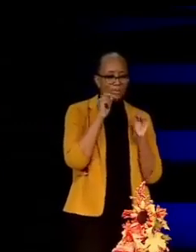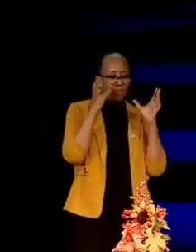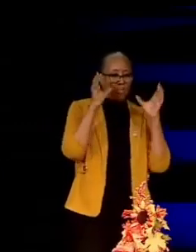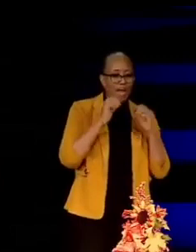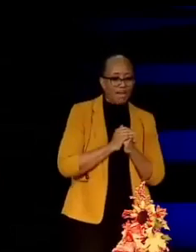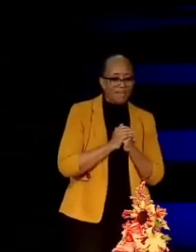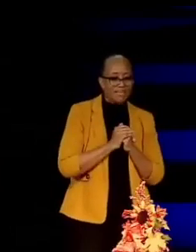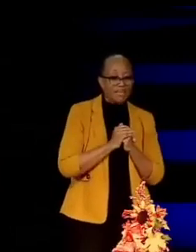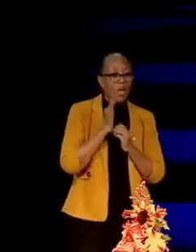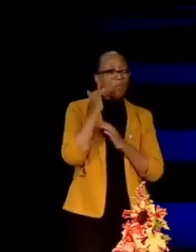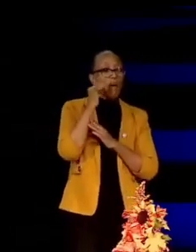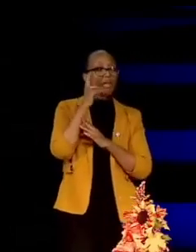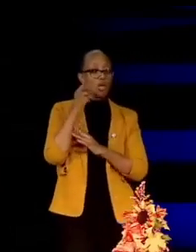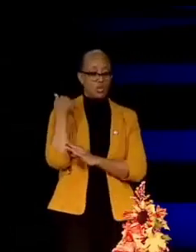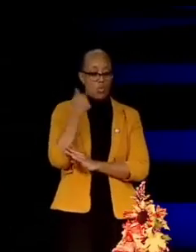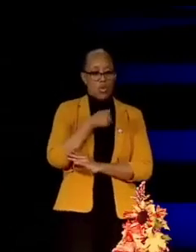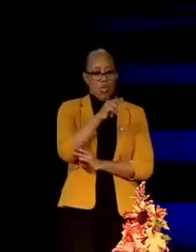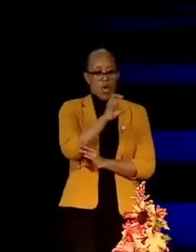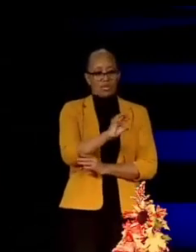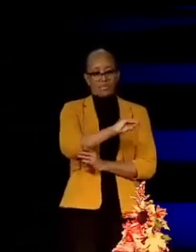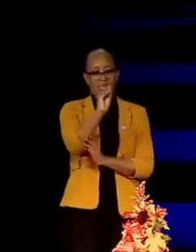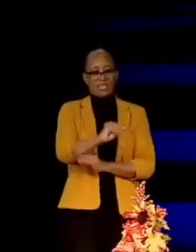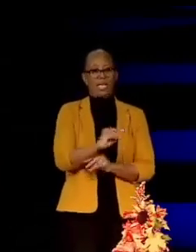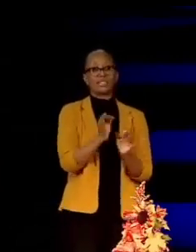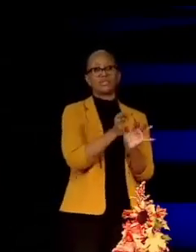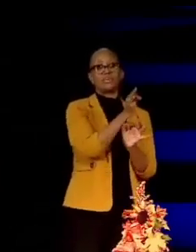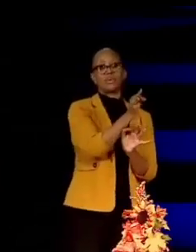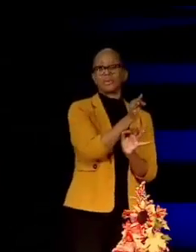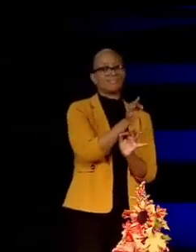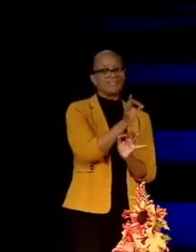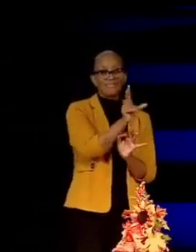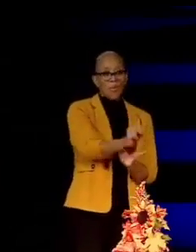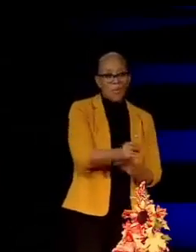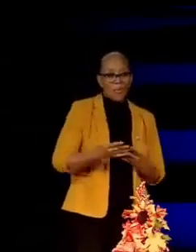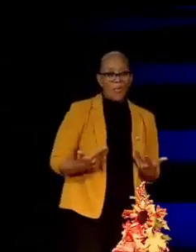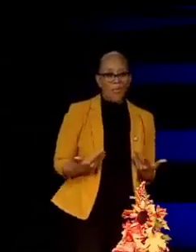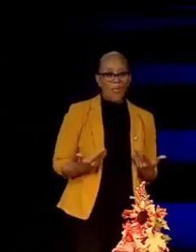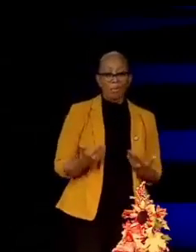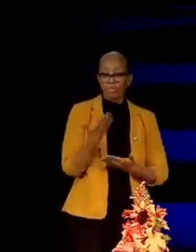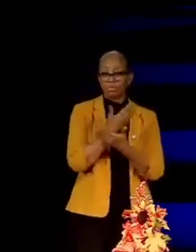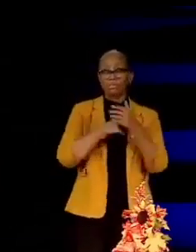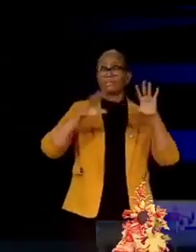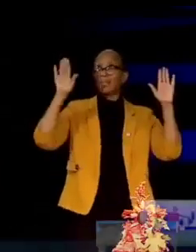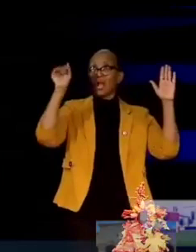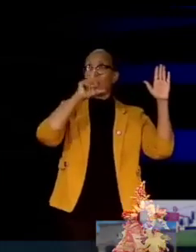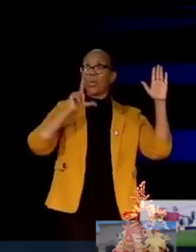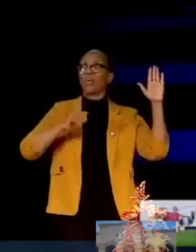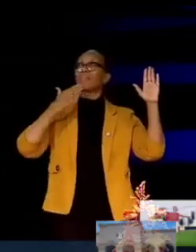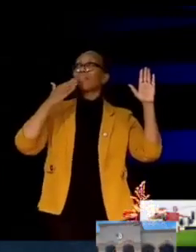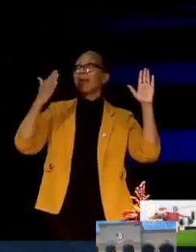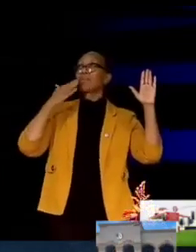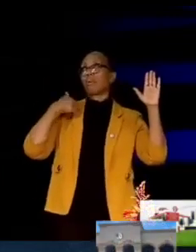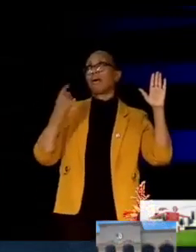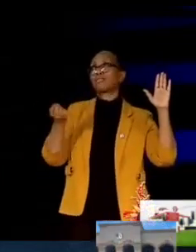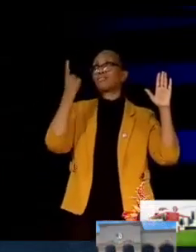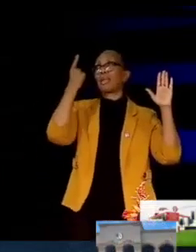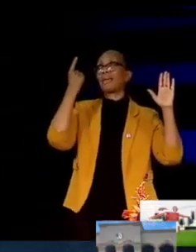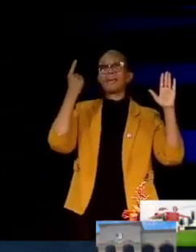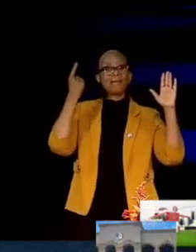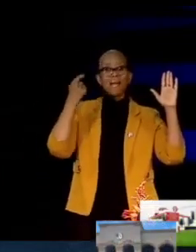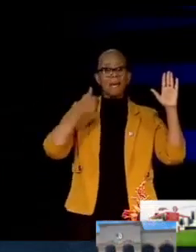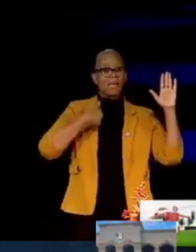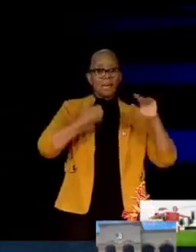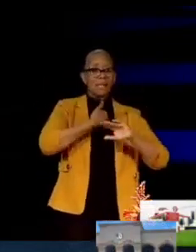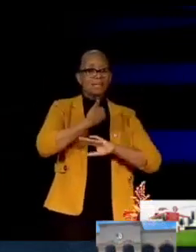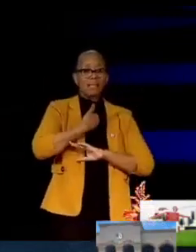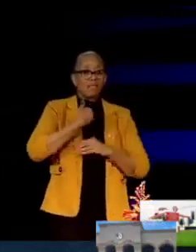not 100% spirit. Lift your hand and say, Lord, that's what I thank you. Come on, say,